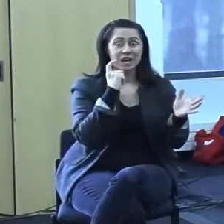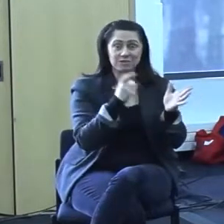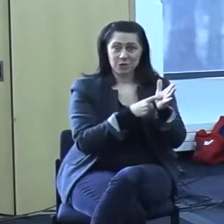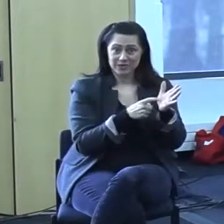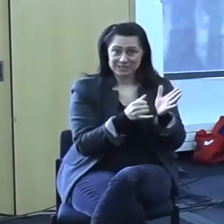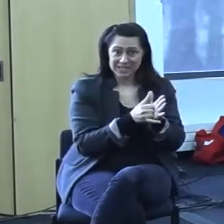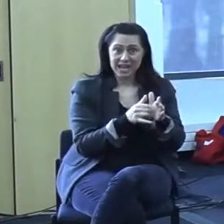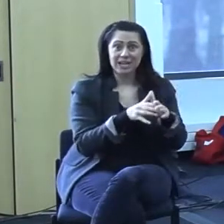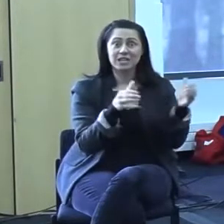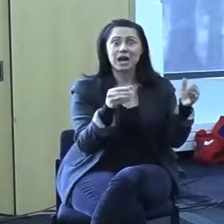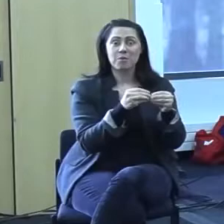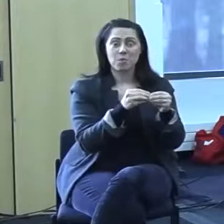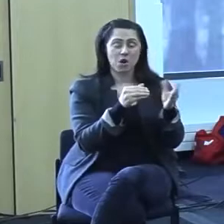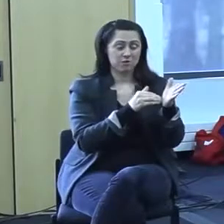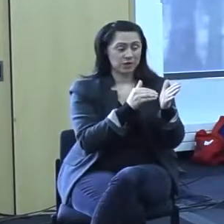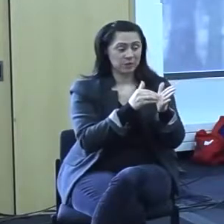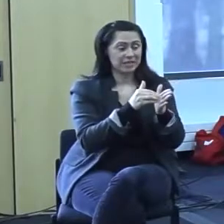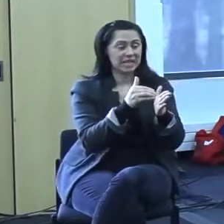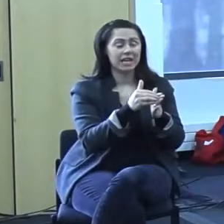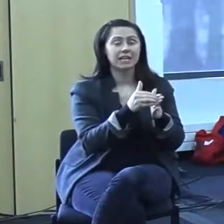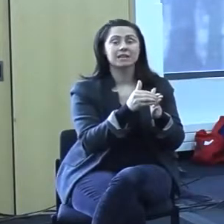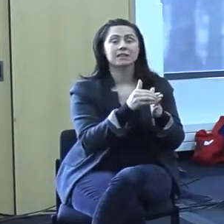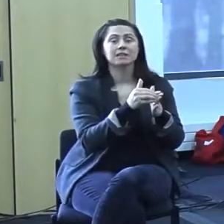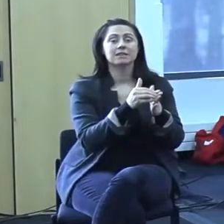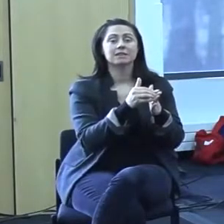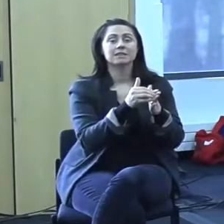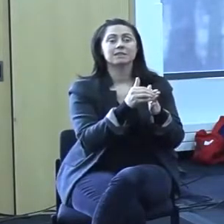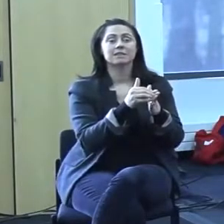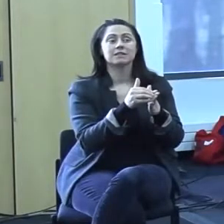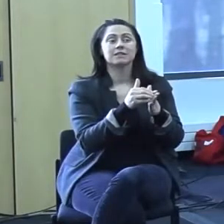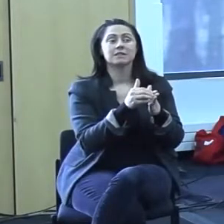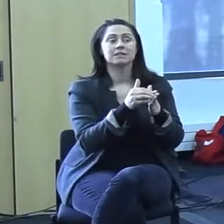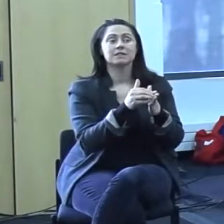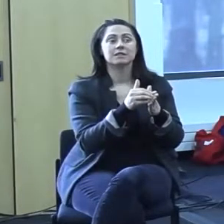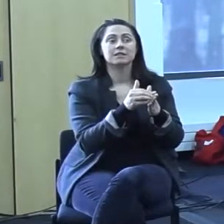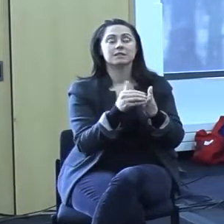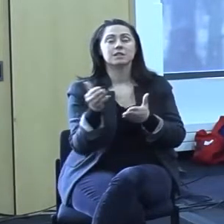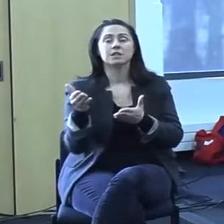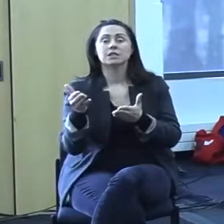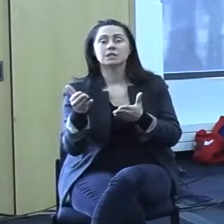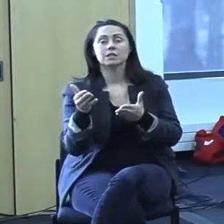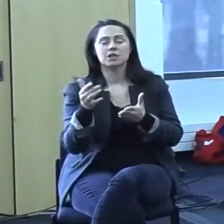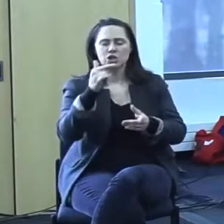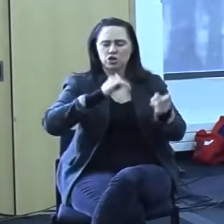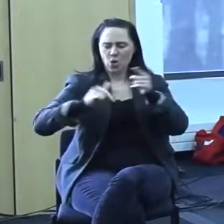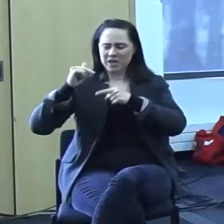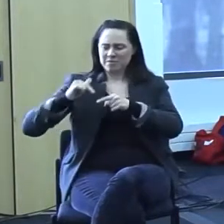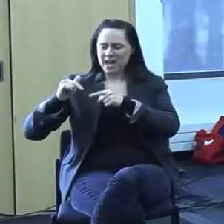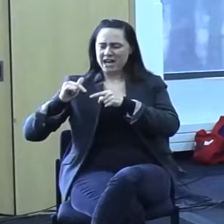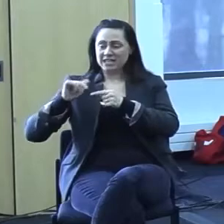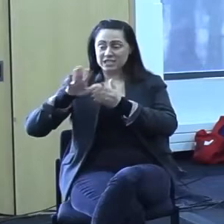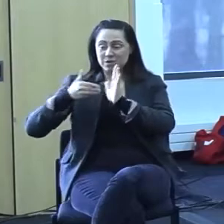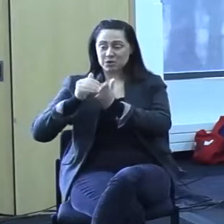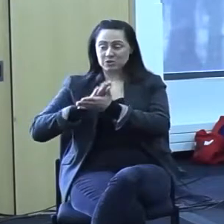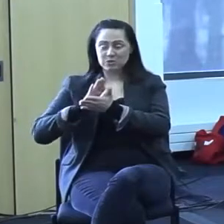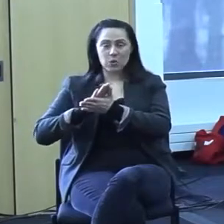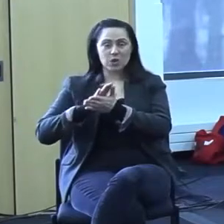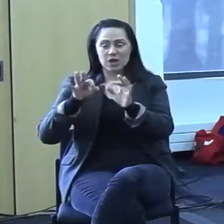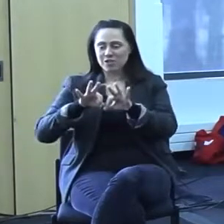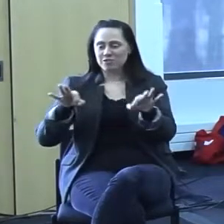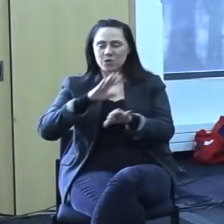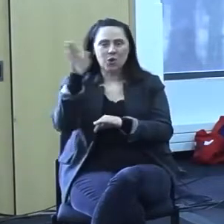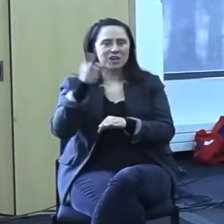it a lot more frequently. Um, going back to that middle school, I don't think the floor